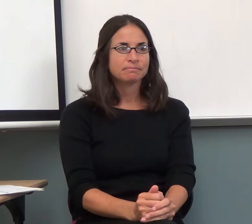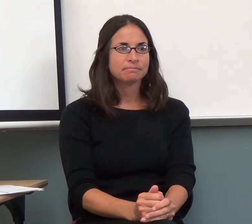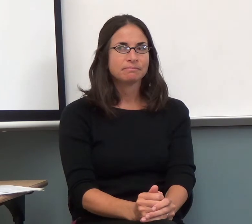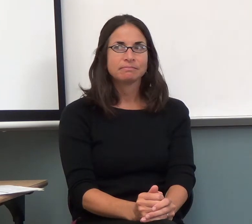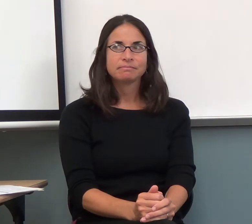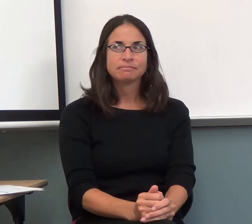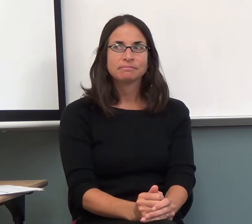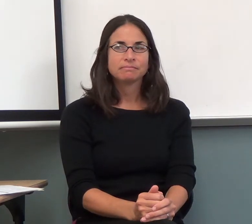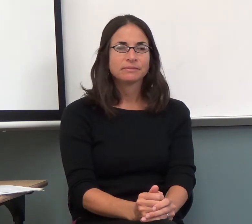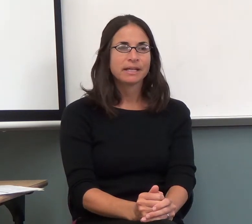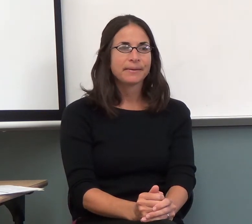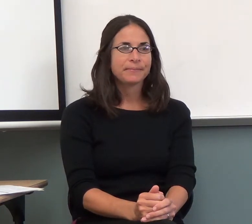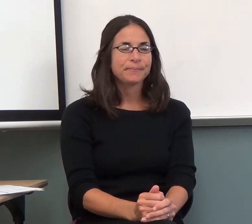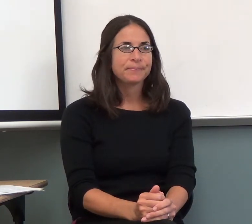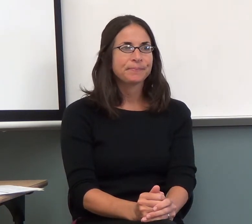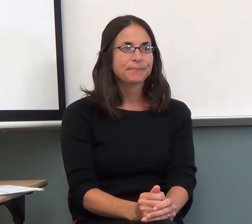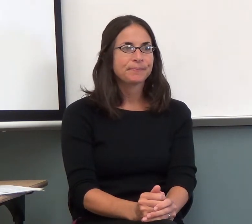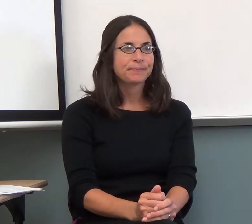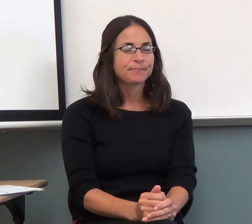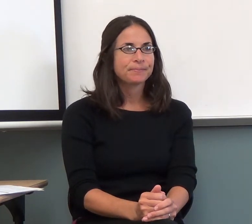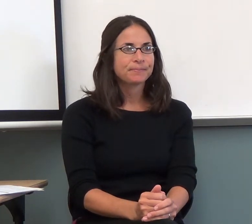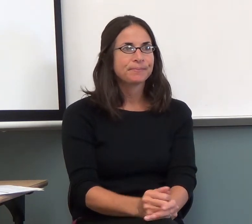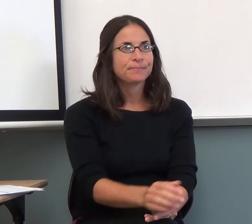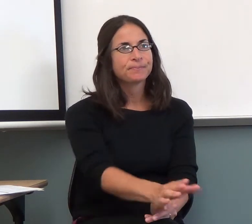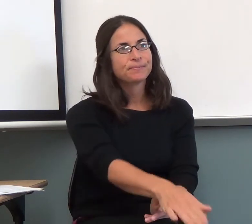So just a couple more minutes on this.